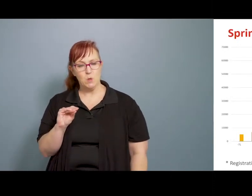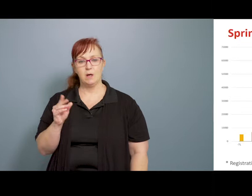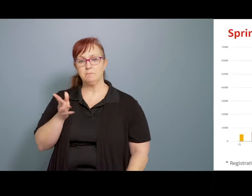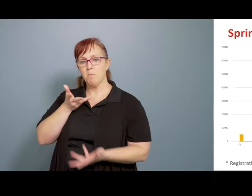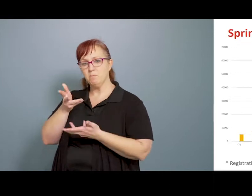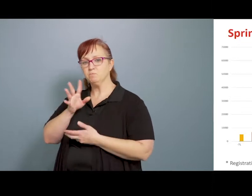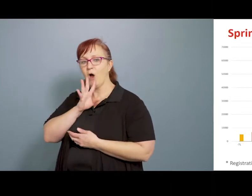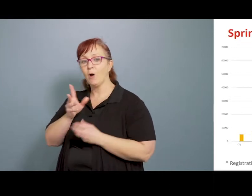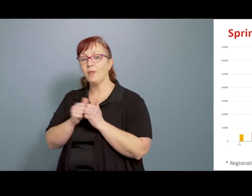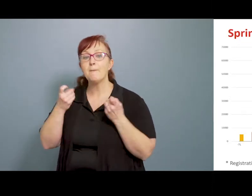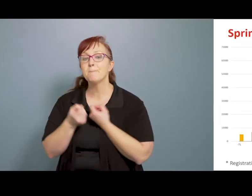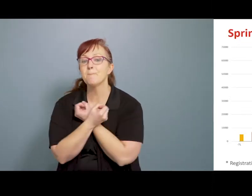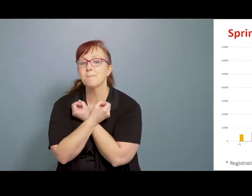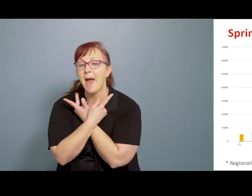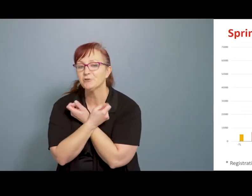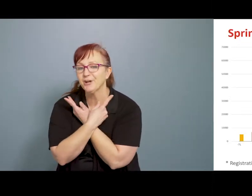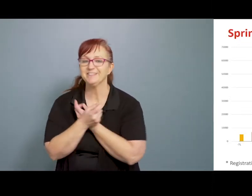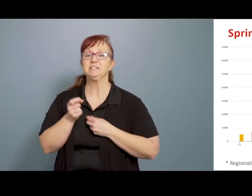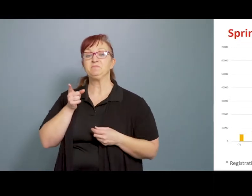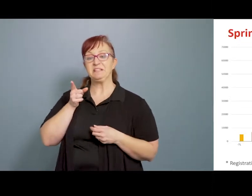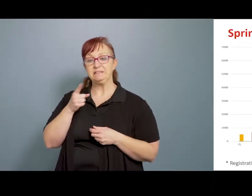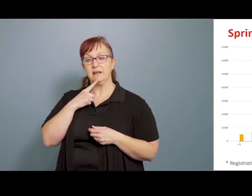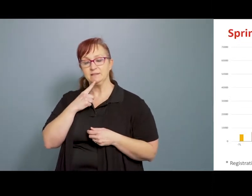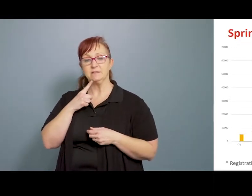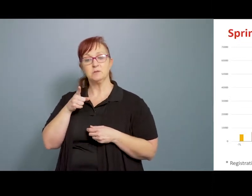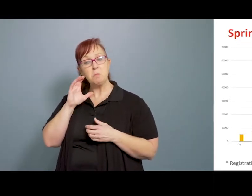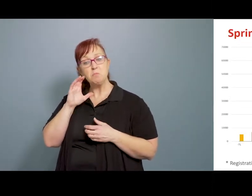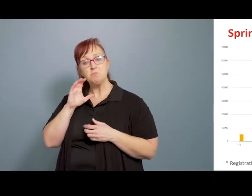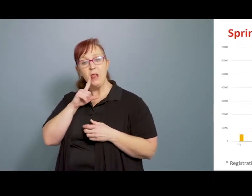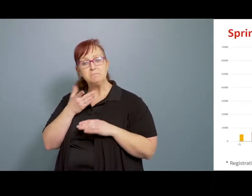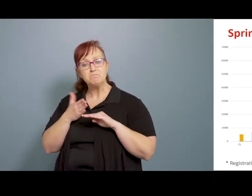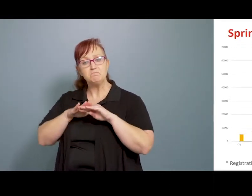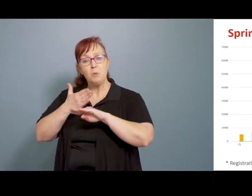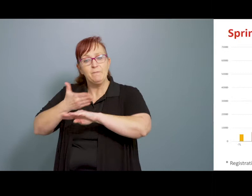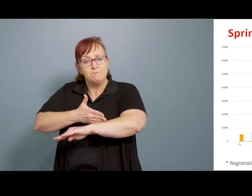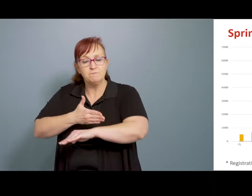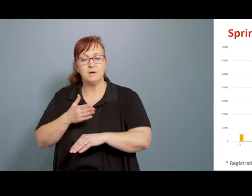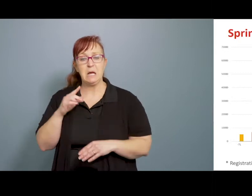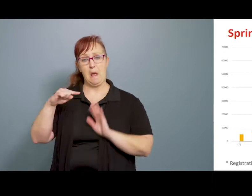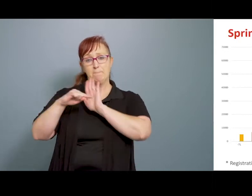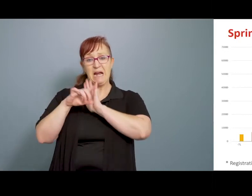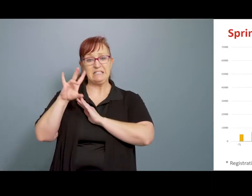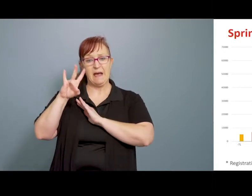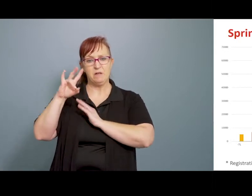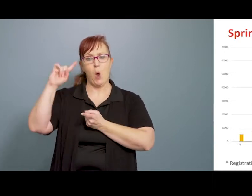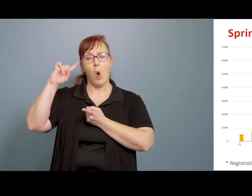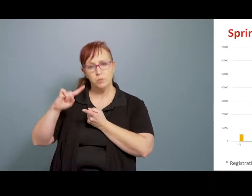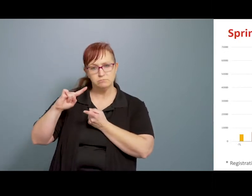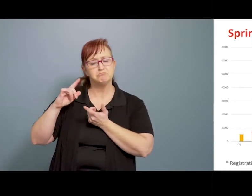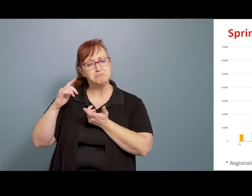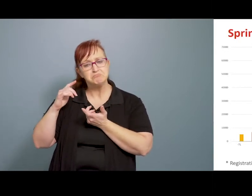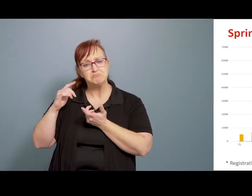our AVP, this morning, and he told me that we have made progress moving down from that -7.